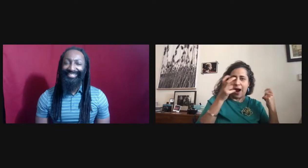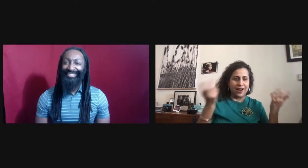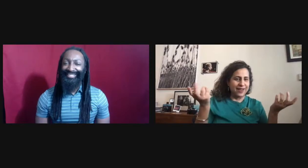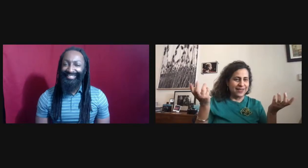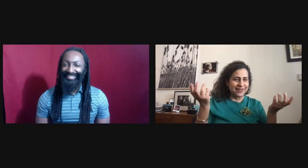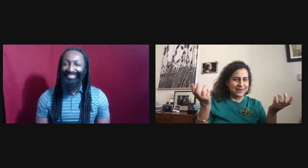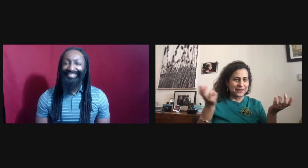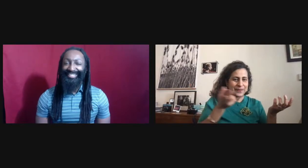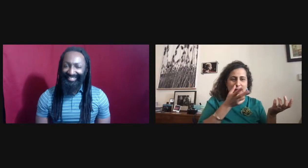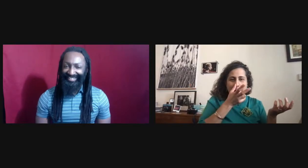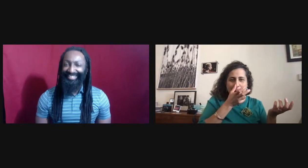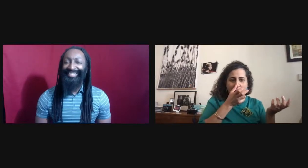and